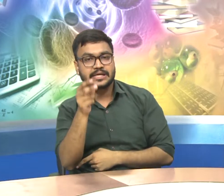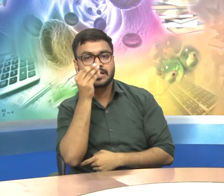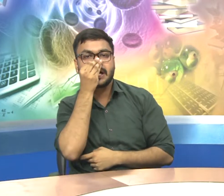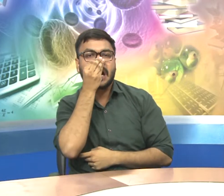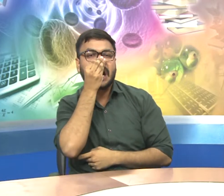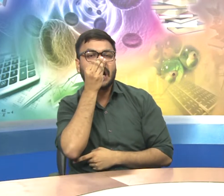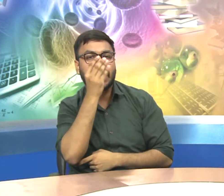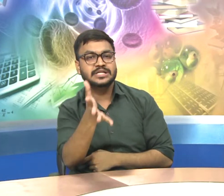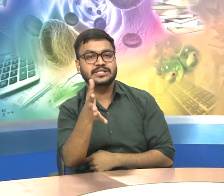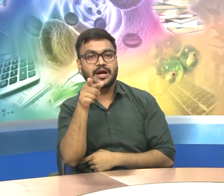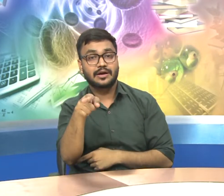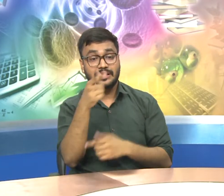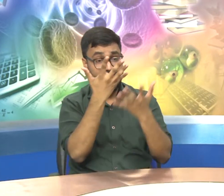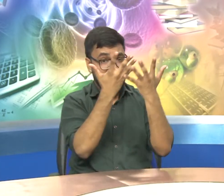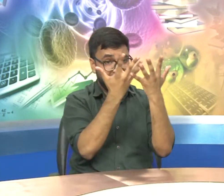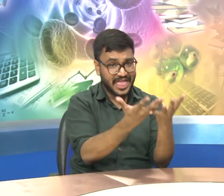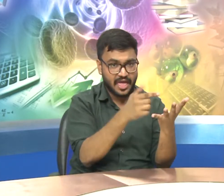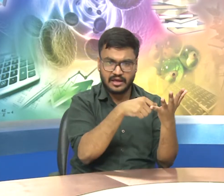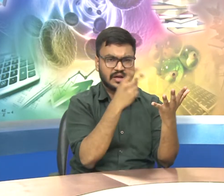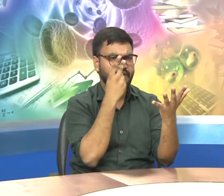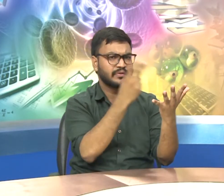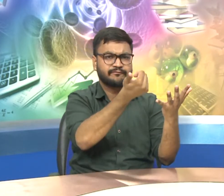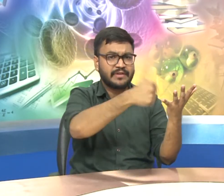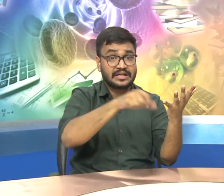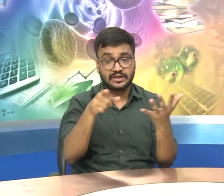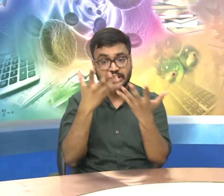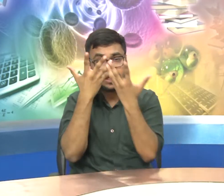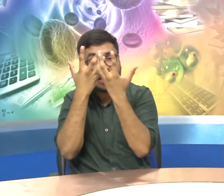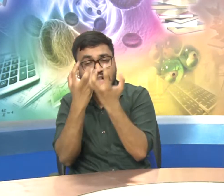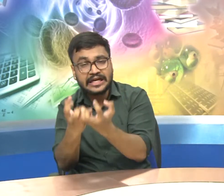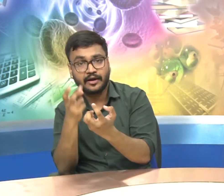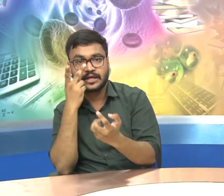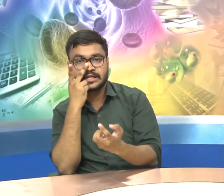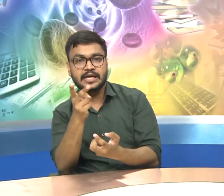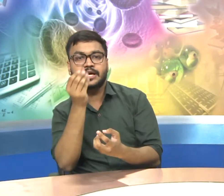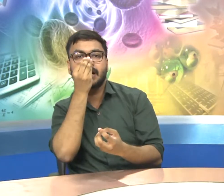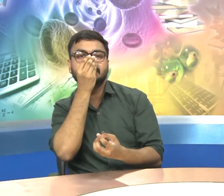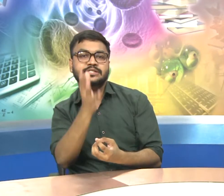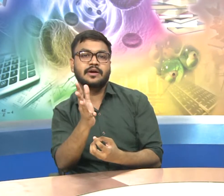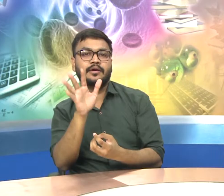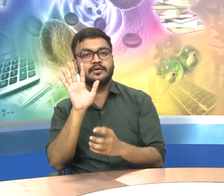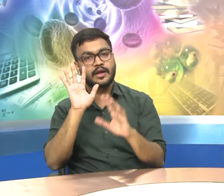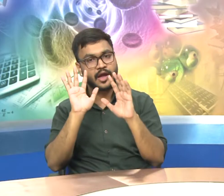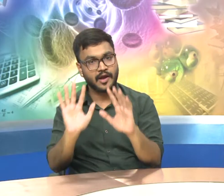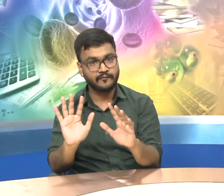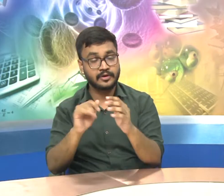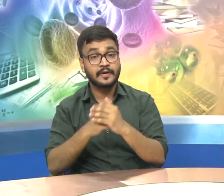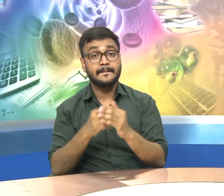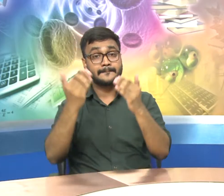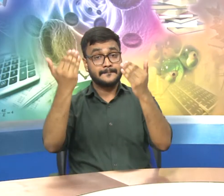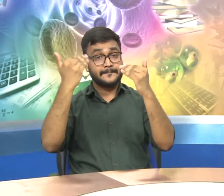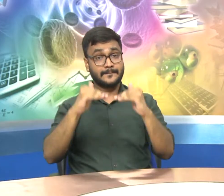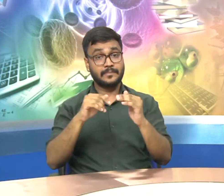but the dark colored Carbonaria moths looked very visible on the light bark.